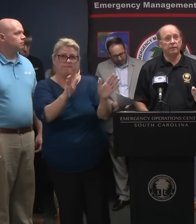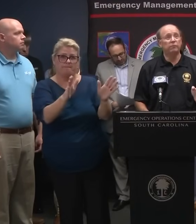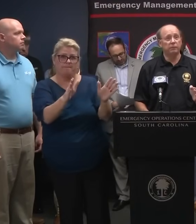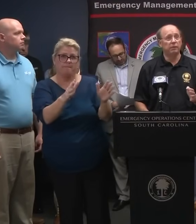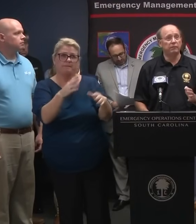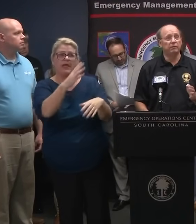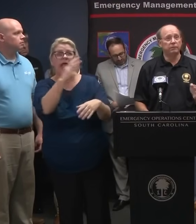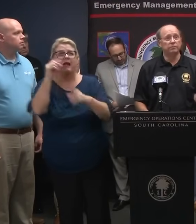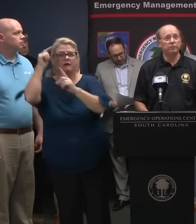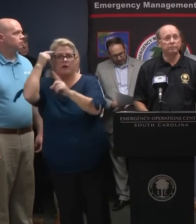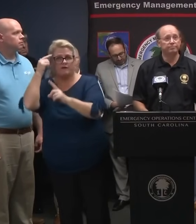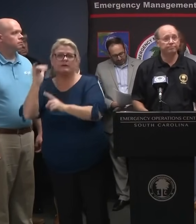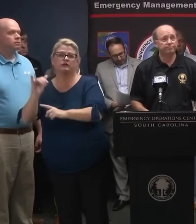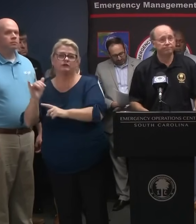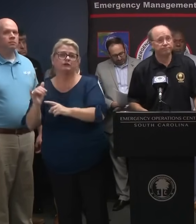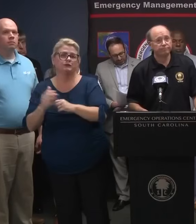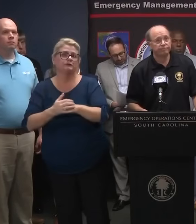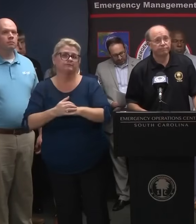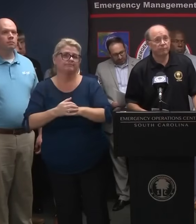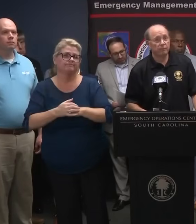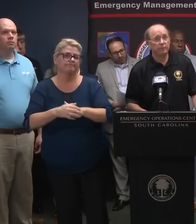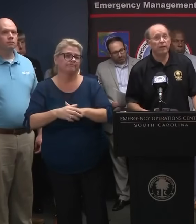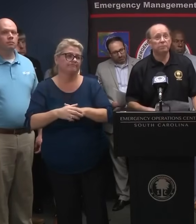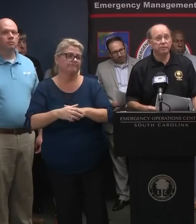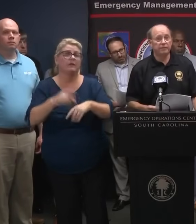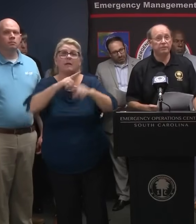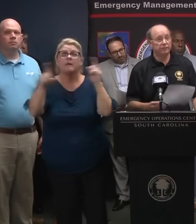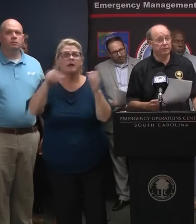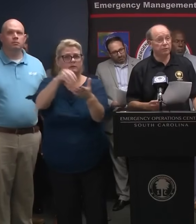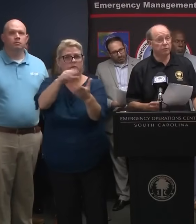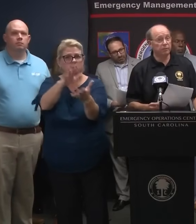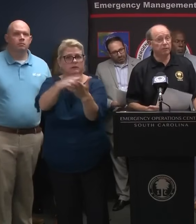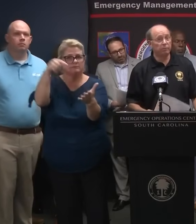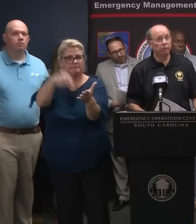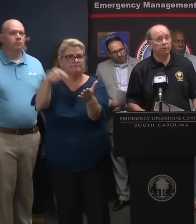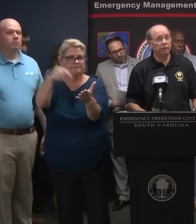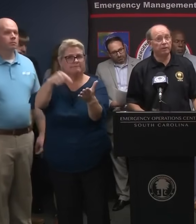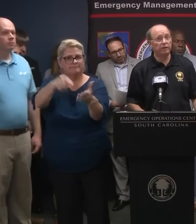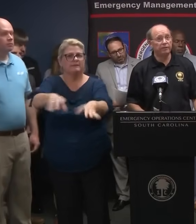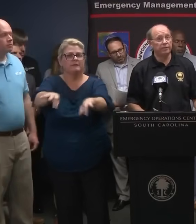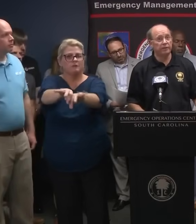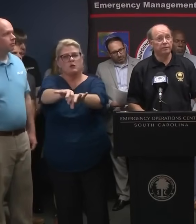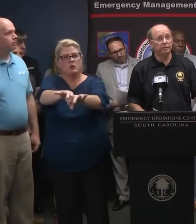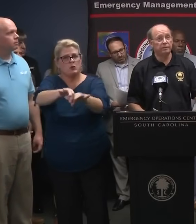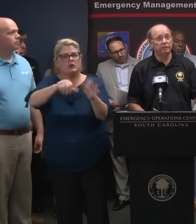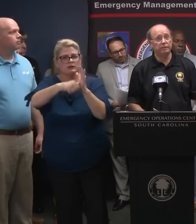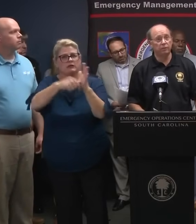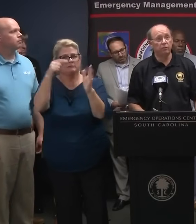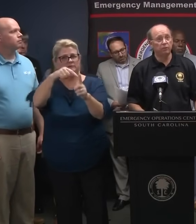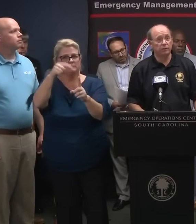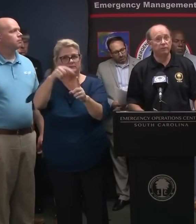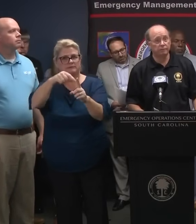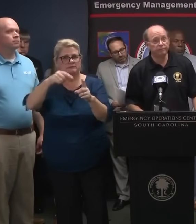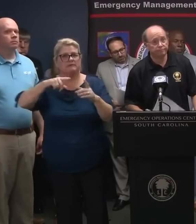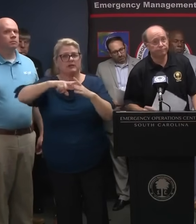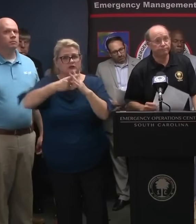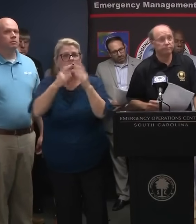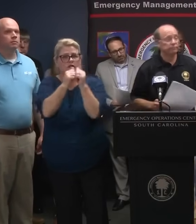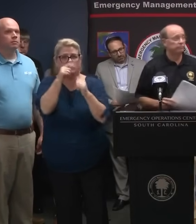the government level as well. But documentation is extremely important, and that starts at the local